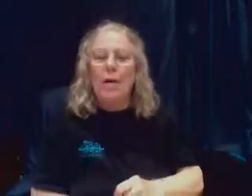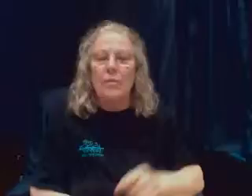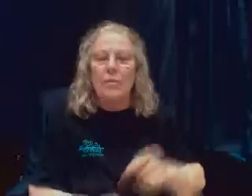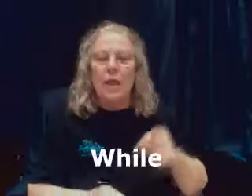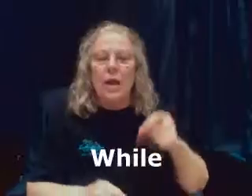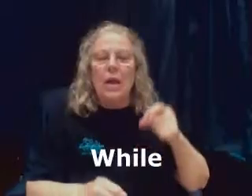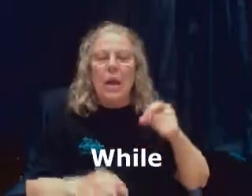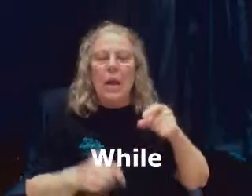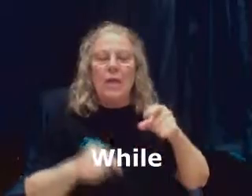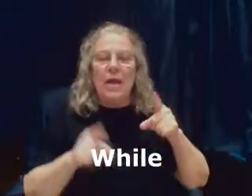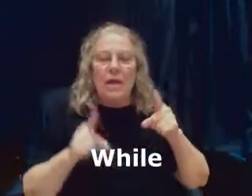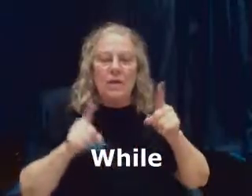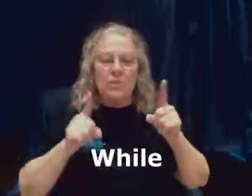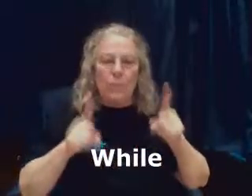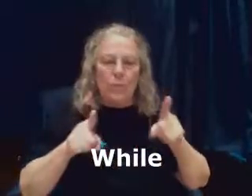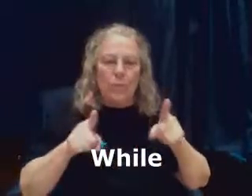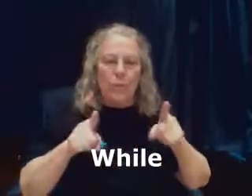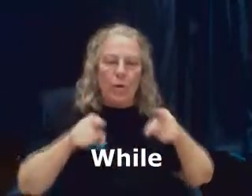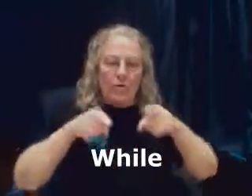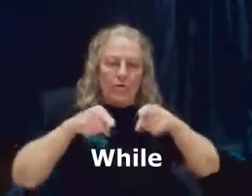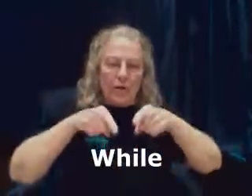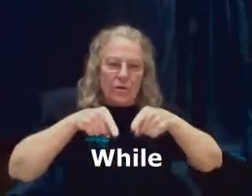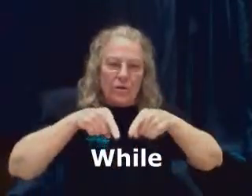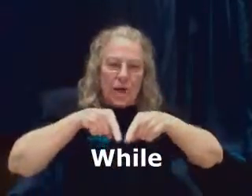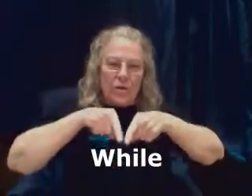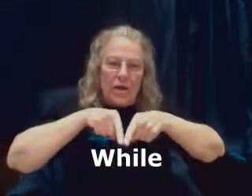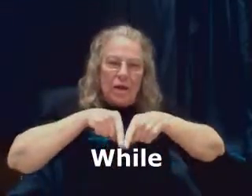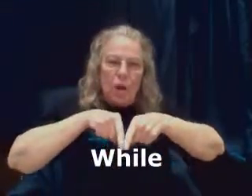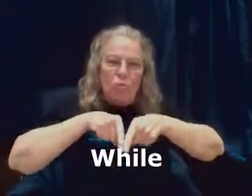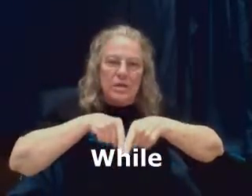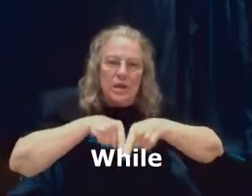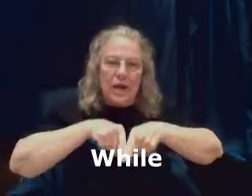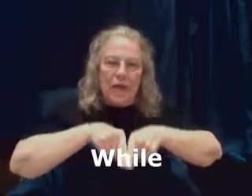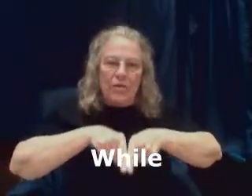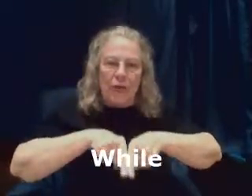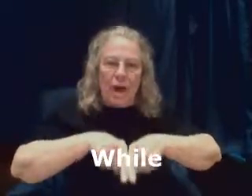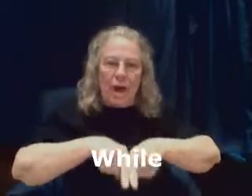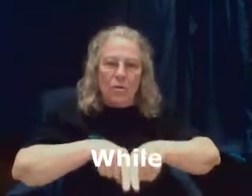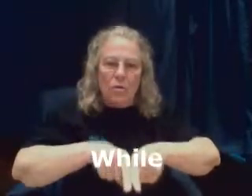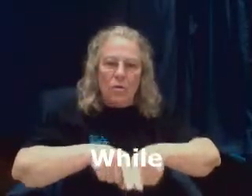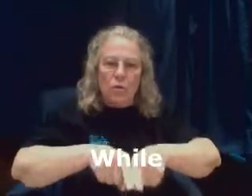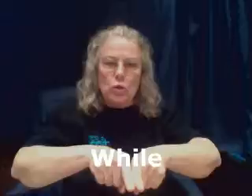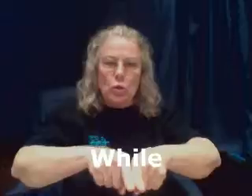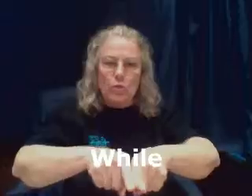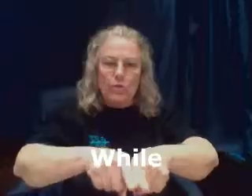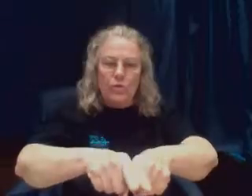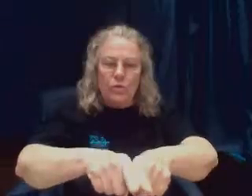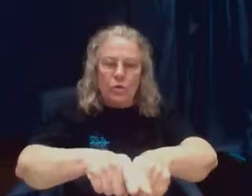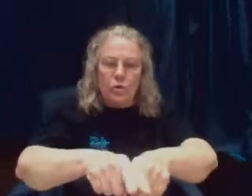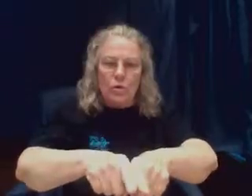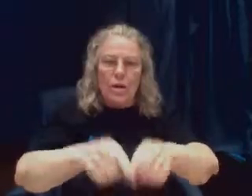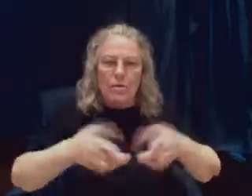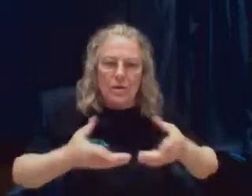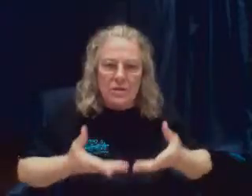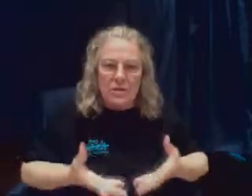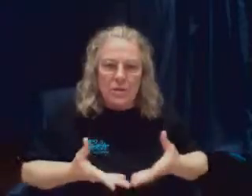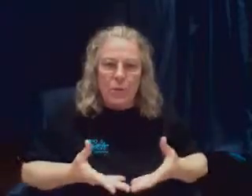While. And that is both your pointer fingers, and they go together out toward the future. This is the